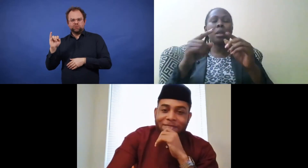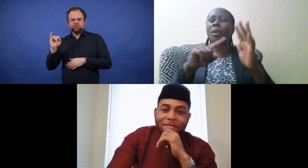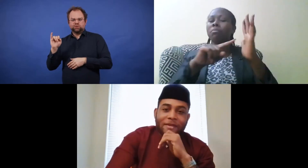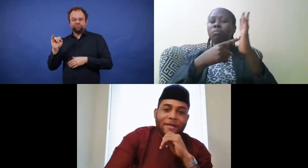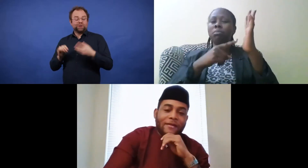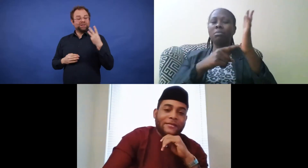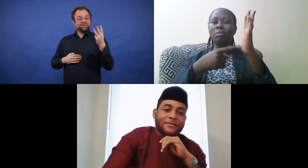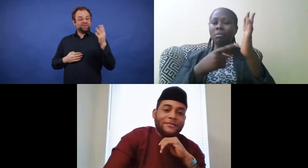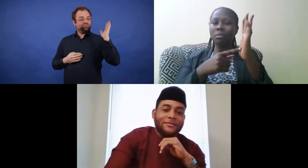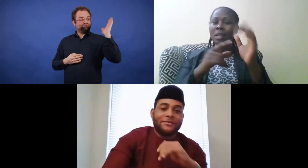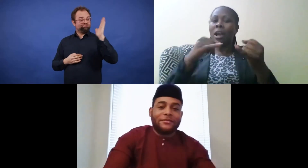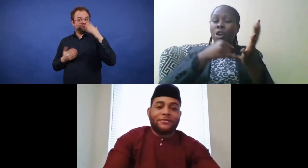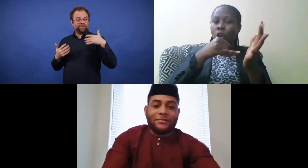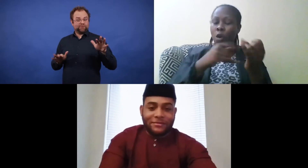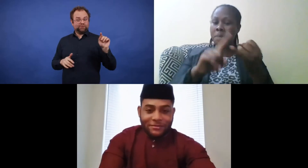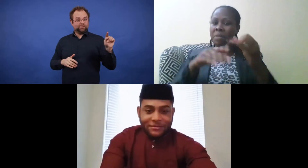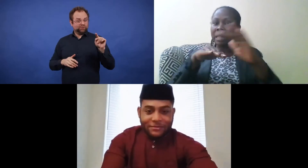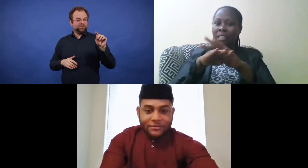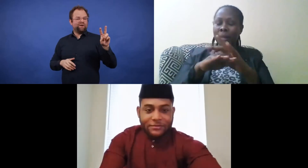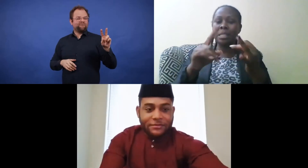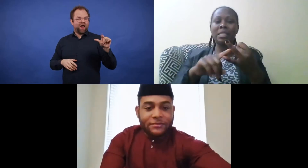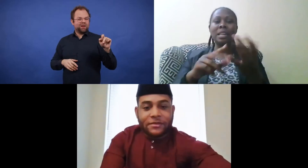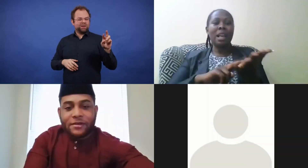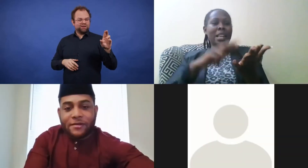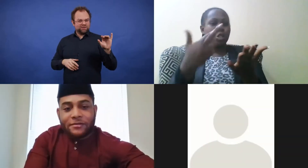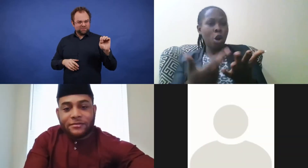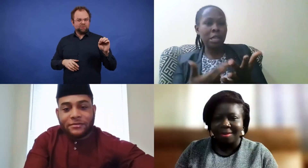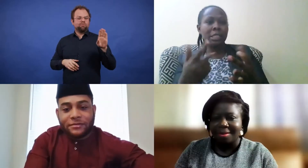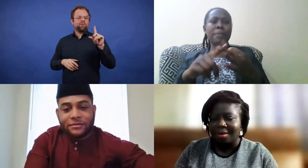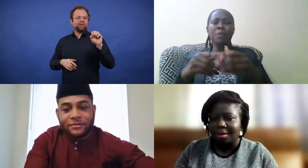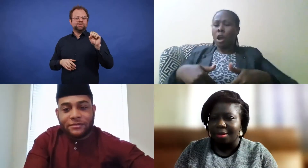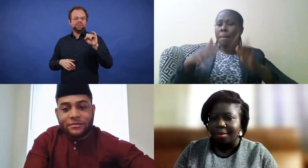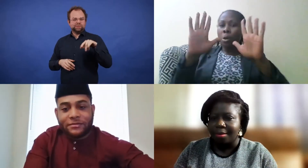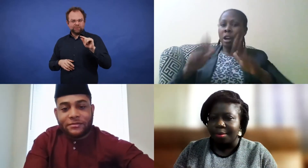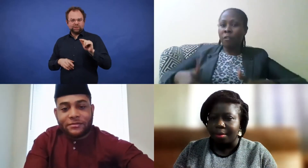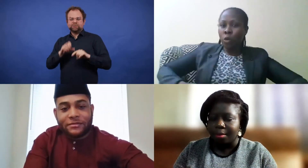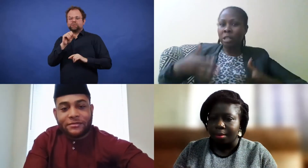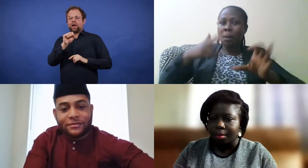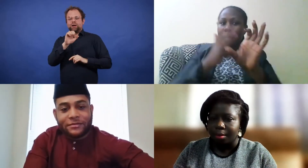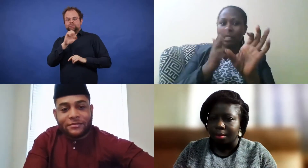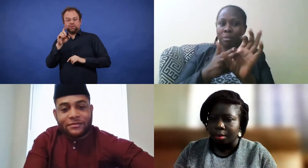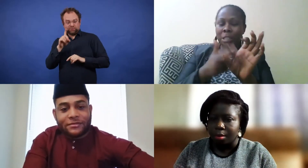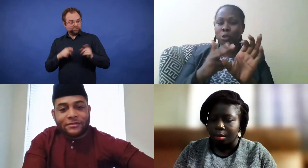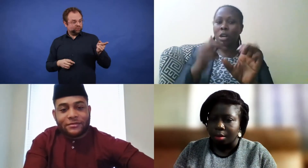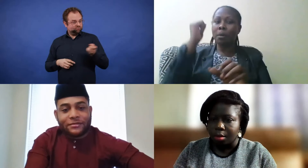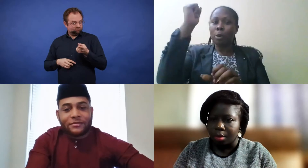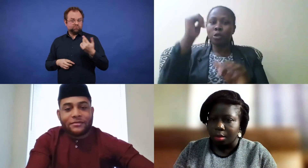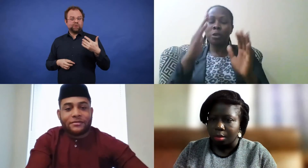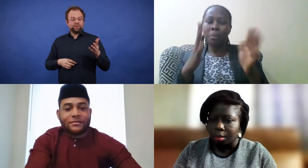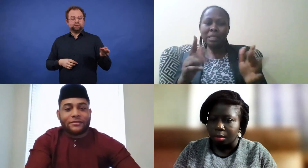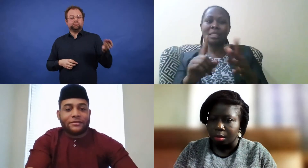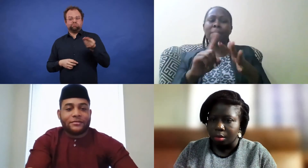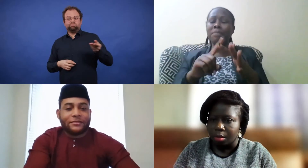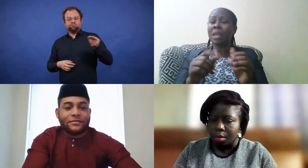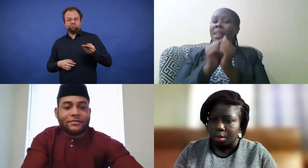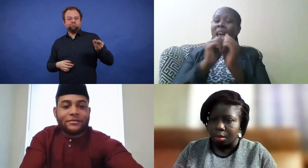Blessing, they've given us the limelight. There's a lack of resources.